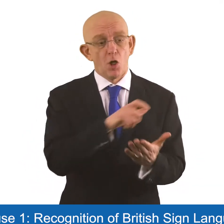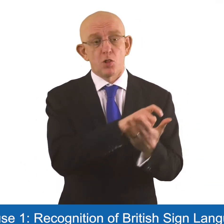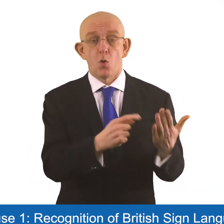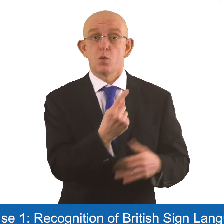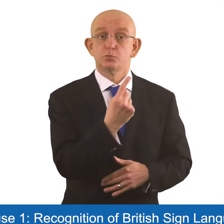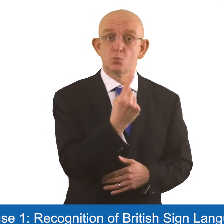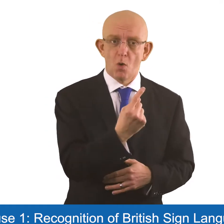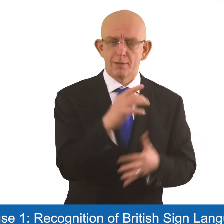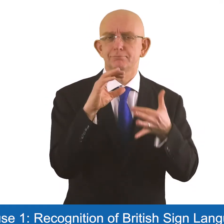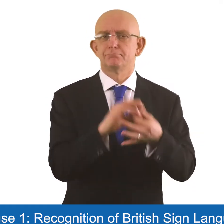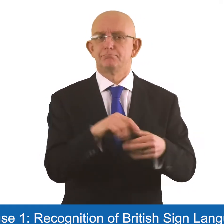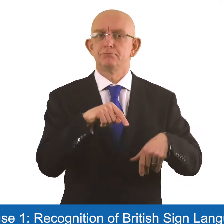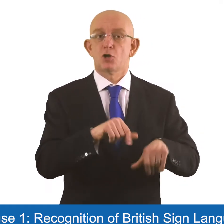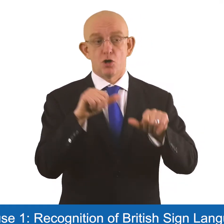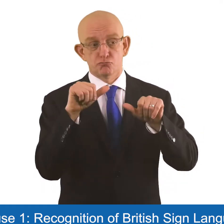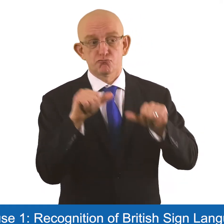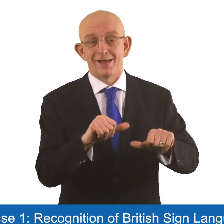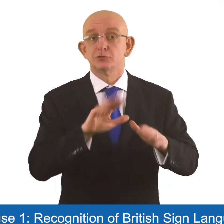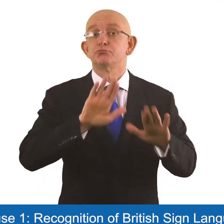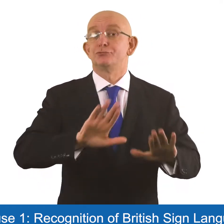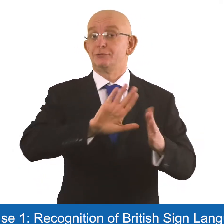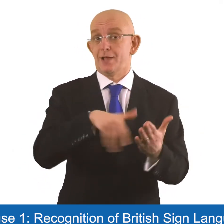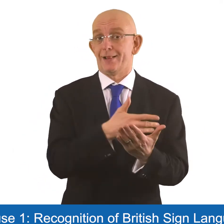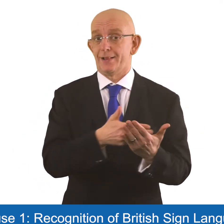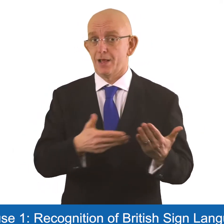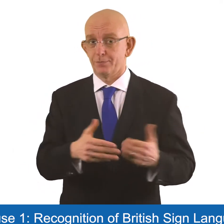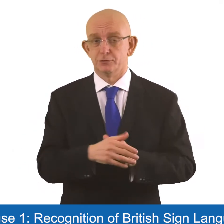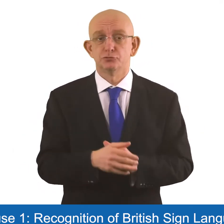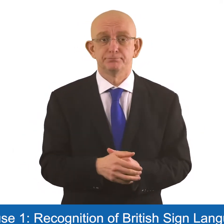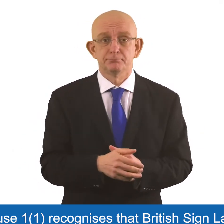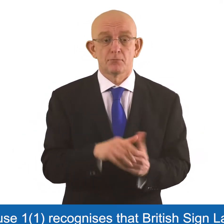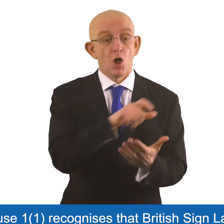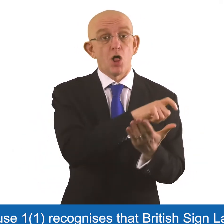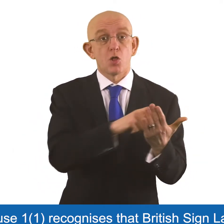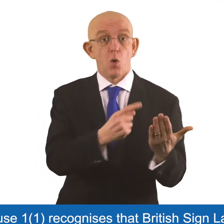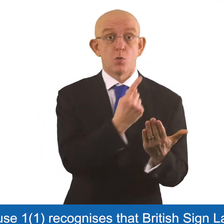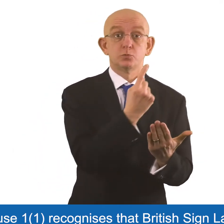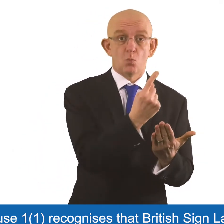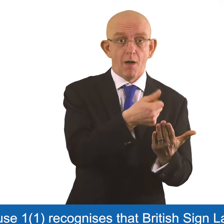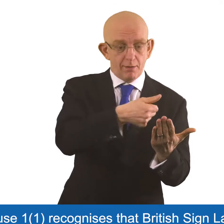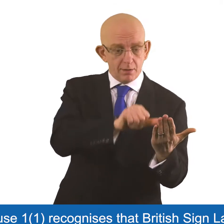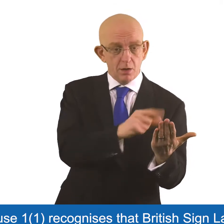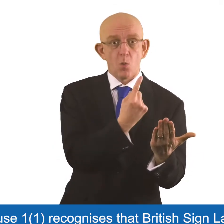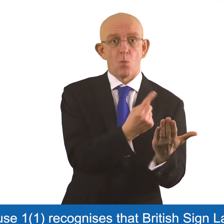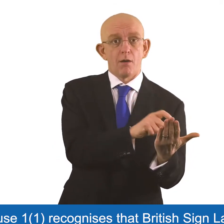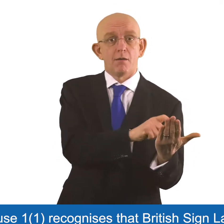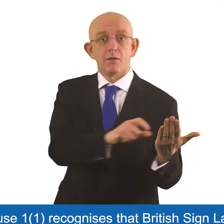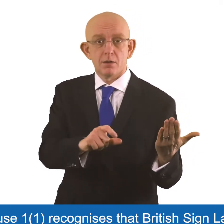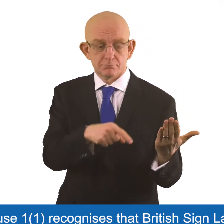Clause 1. Recognition of British Sign Language. 22. Clause 1, open brackets